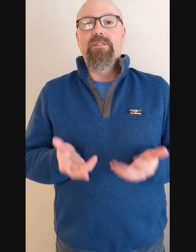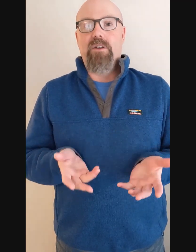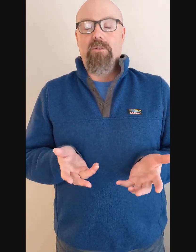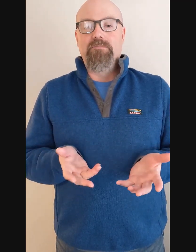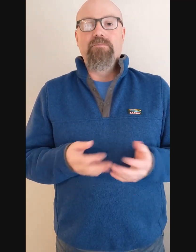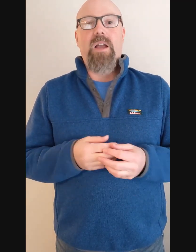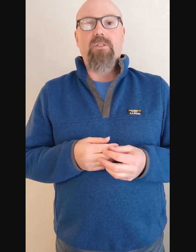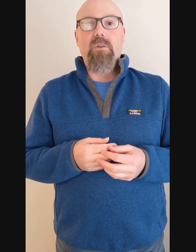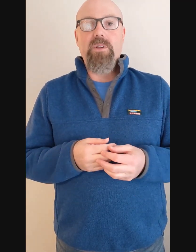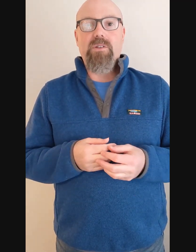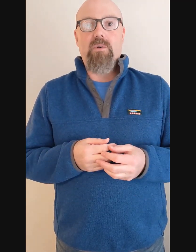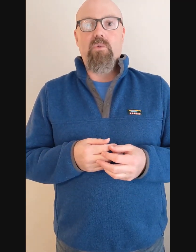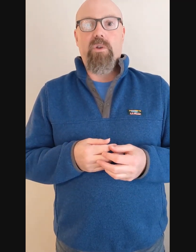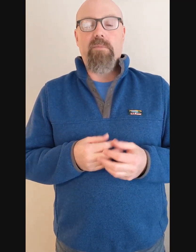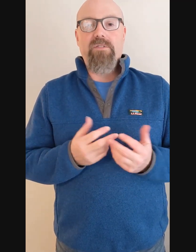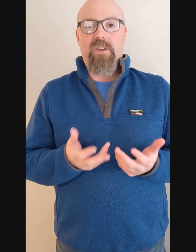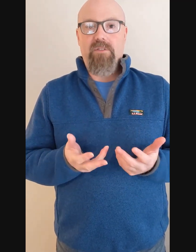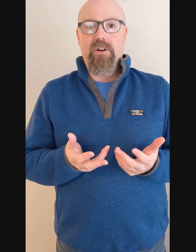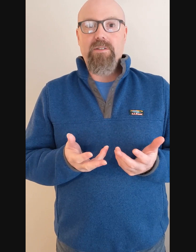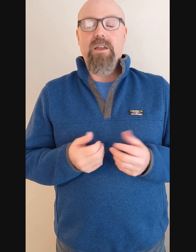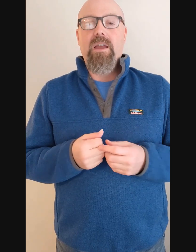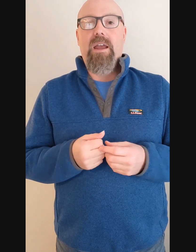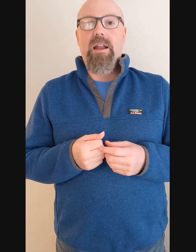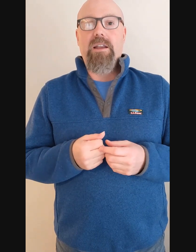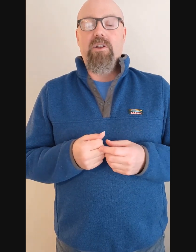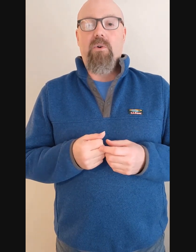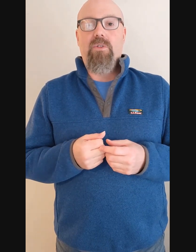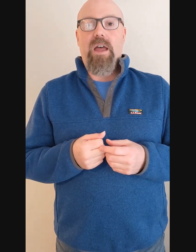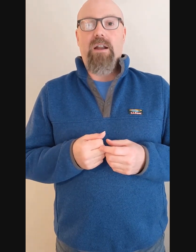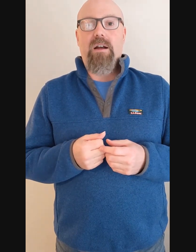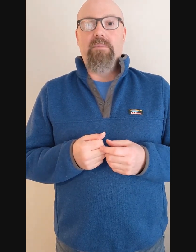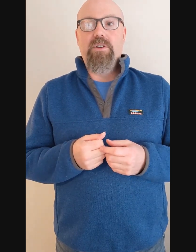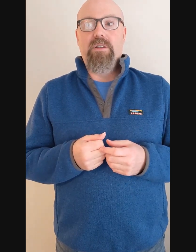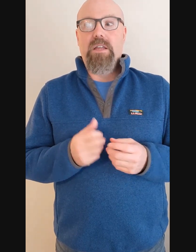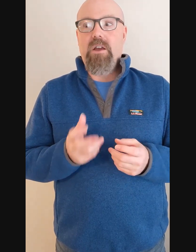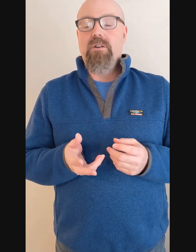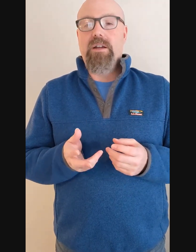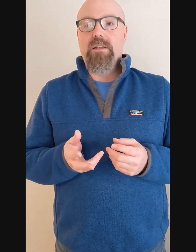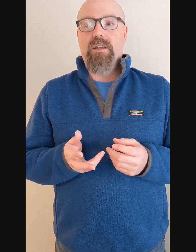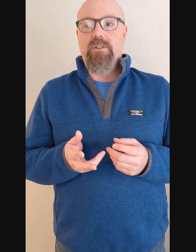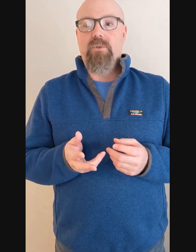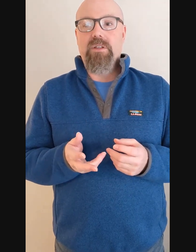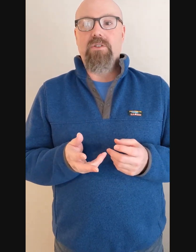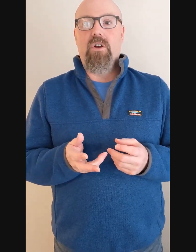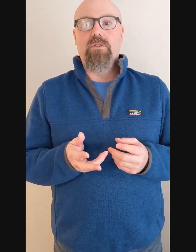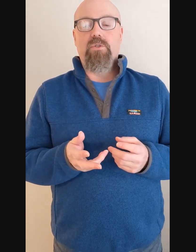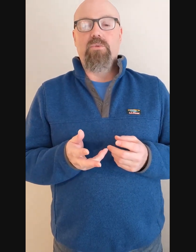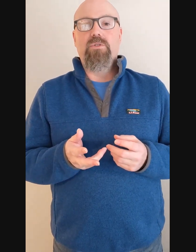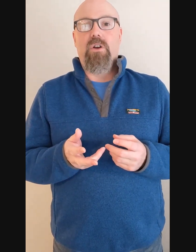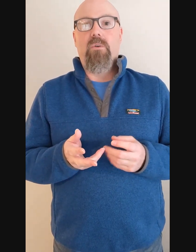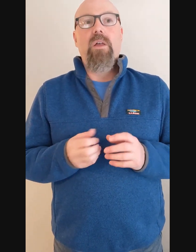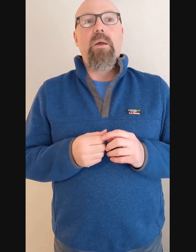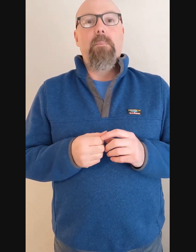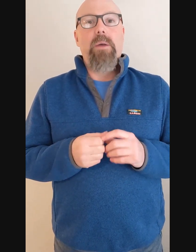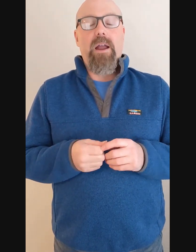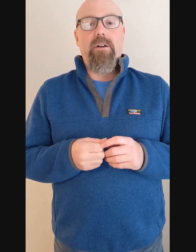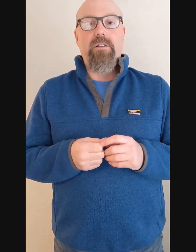So I thought we'd start with one of my favorites, and I know that particularly the younger kids like doing this song too. So, parents